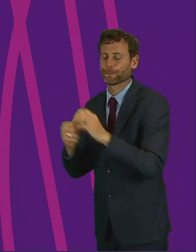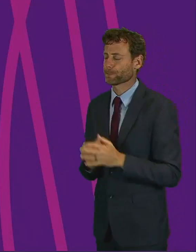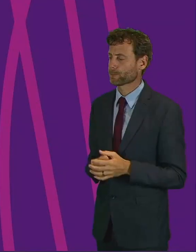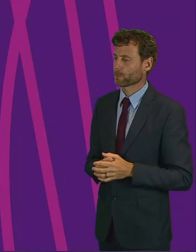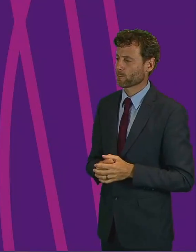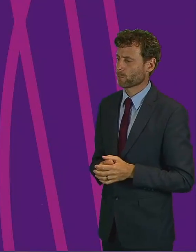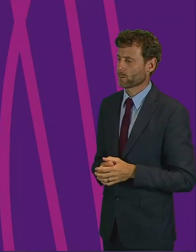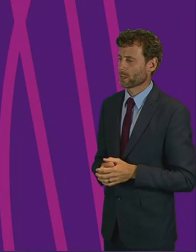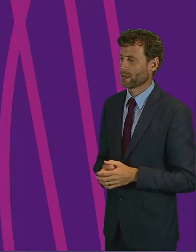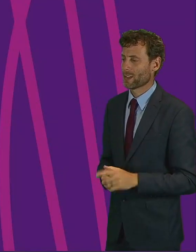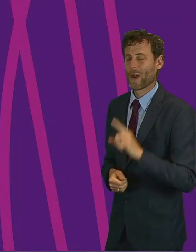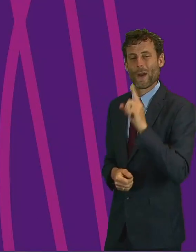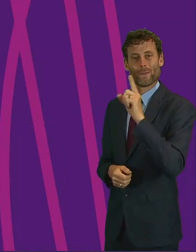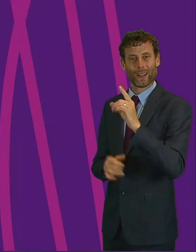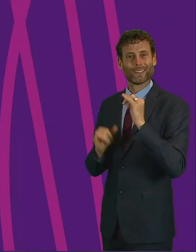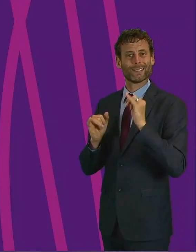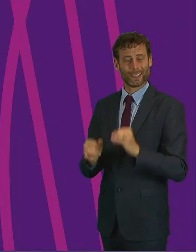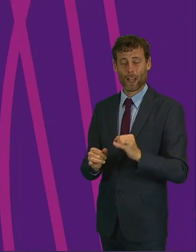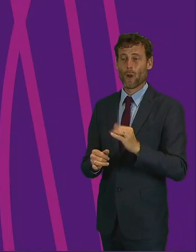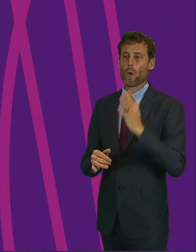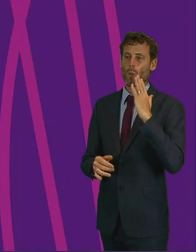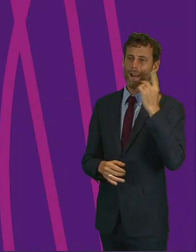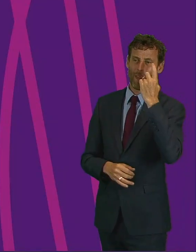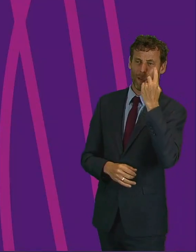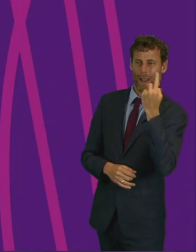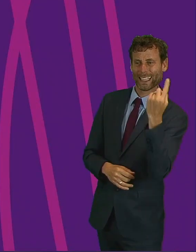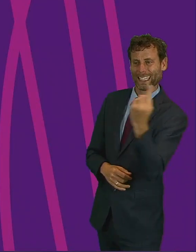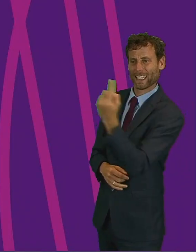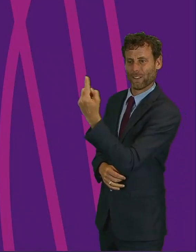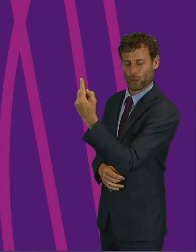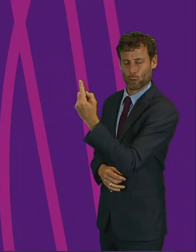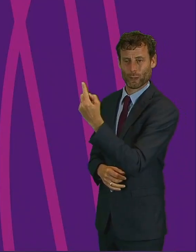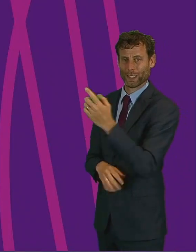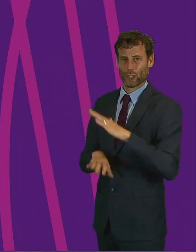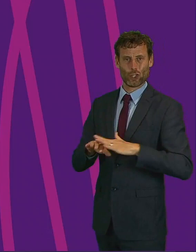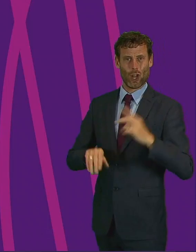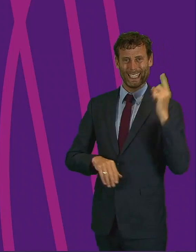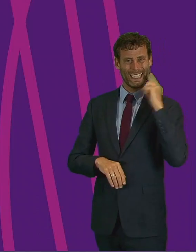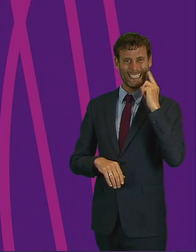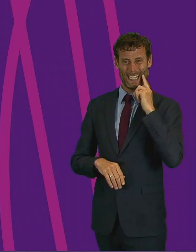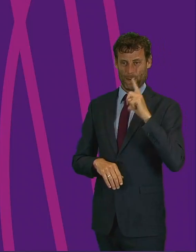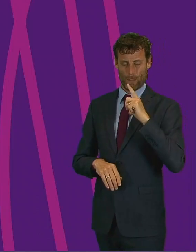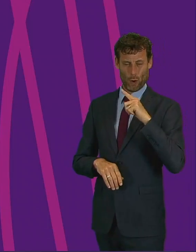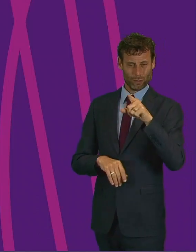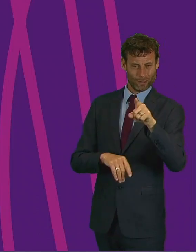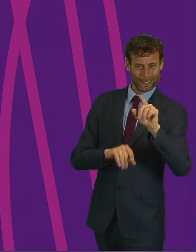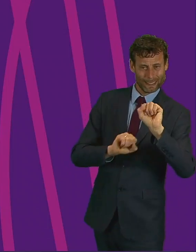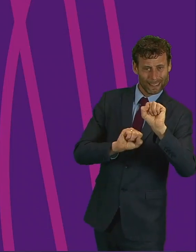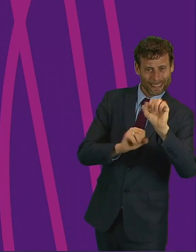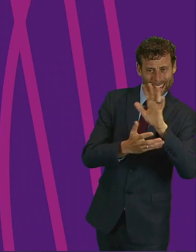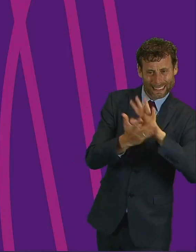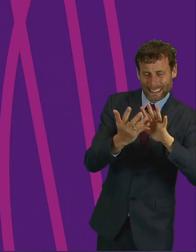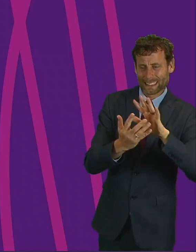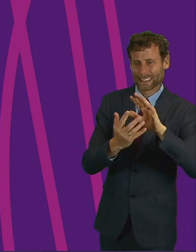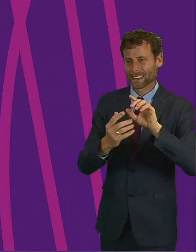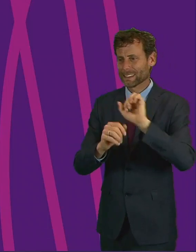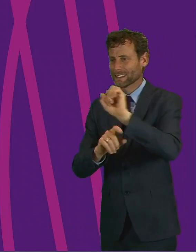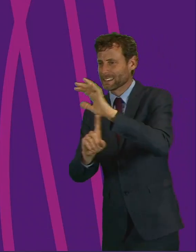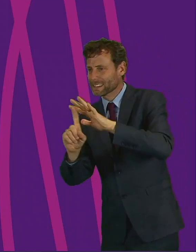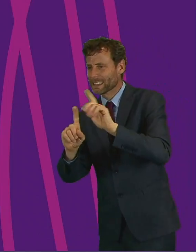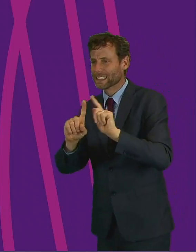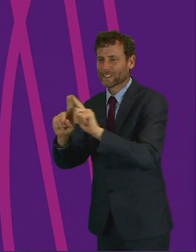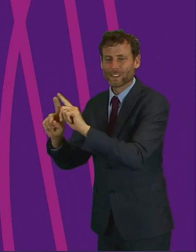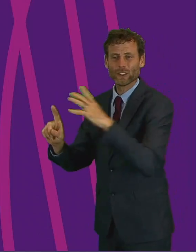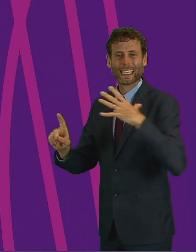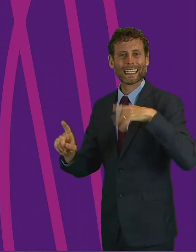But of course, that raises a lot of complexities, and it is really important that we get that right. Now, in terms of the support that's available, of course, there is support